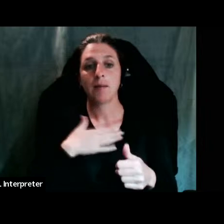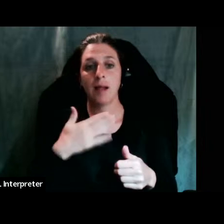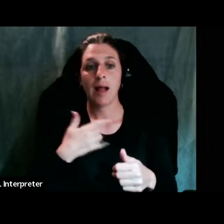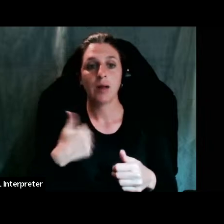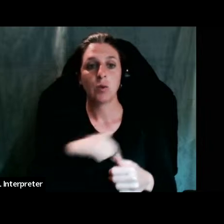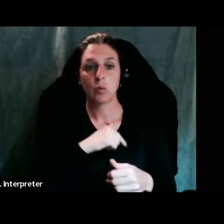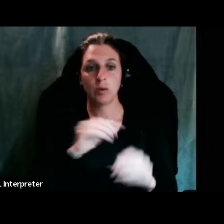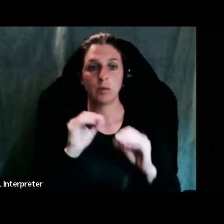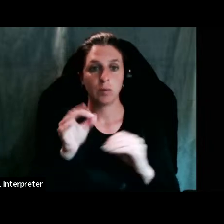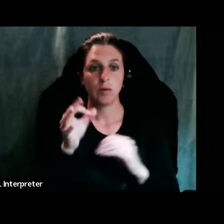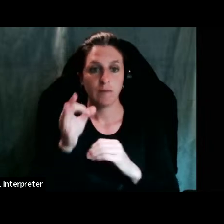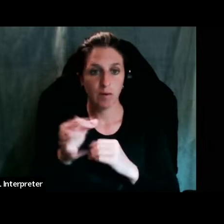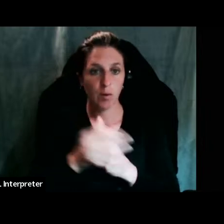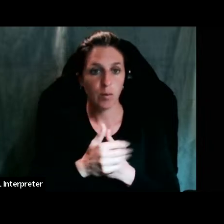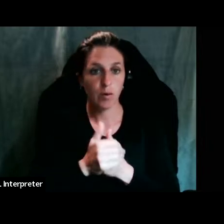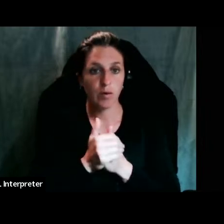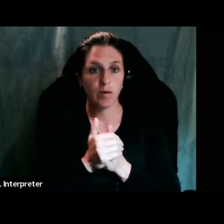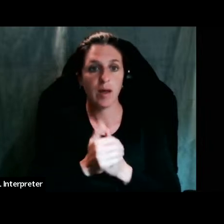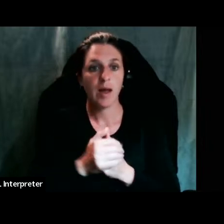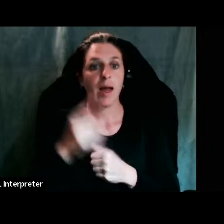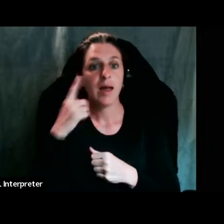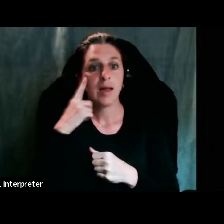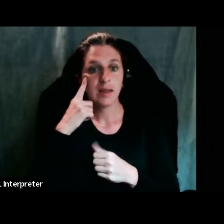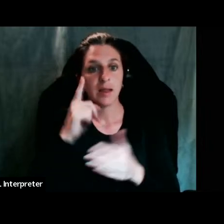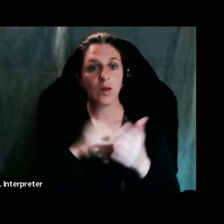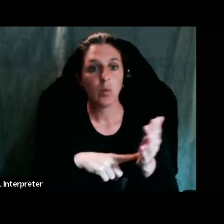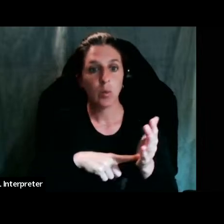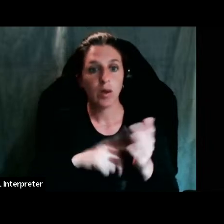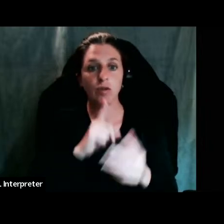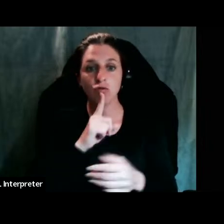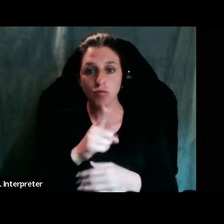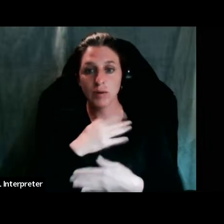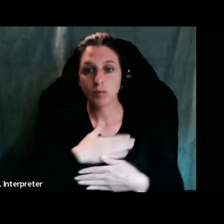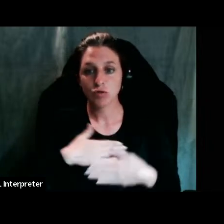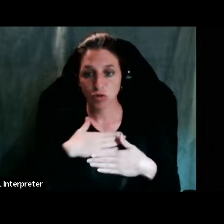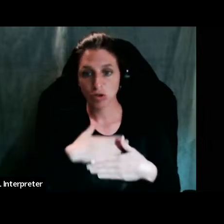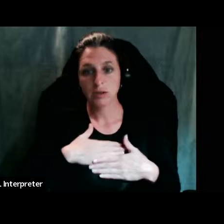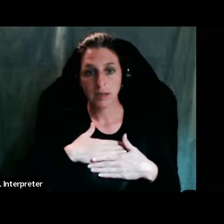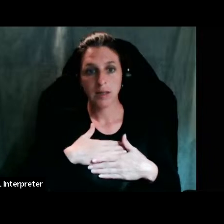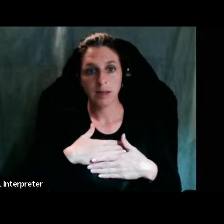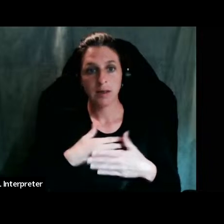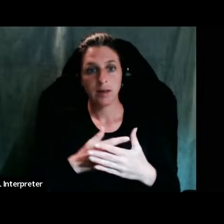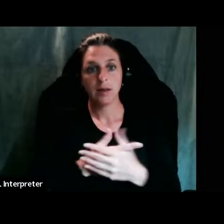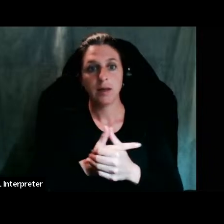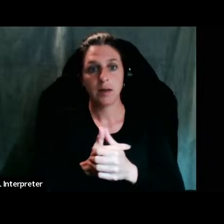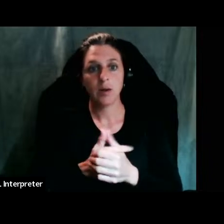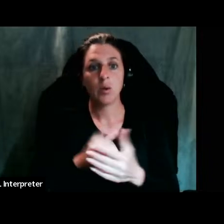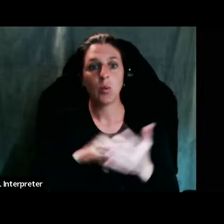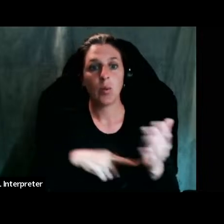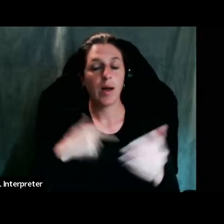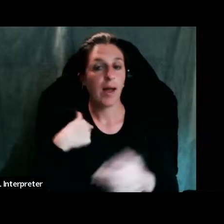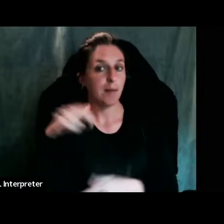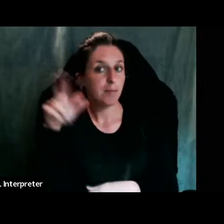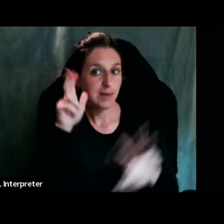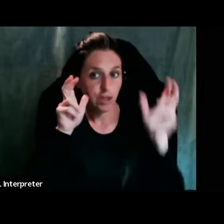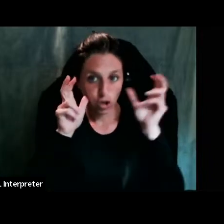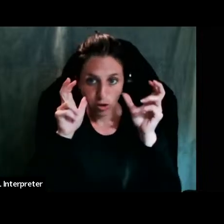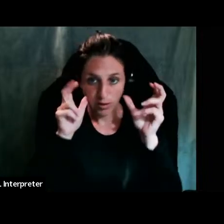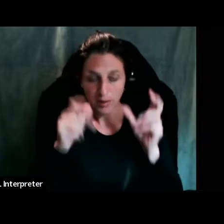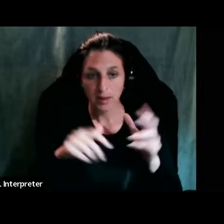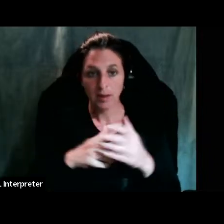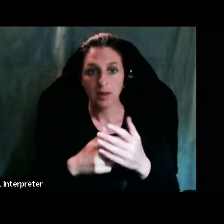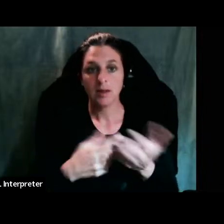forward. I think what I really appreciate and what I'm hearing is